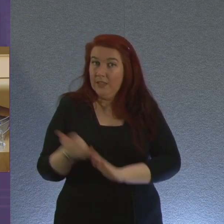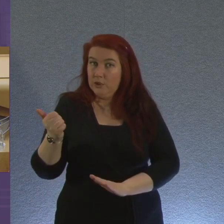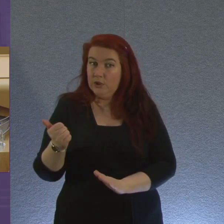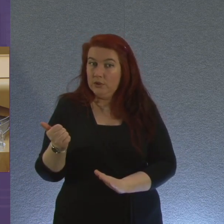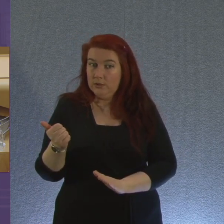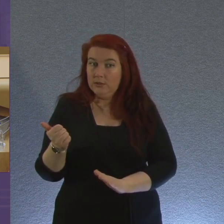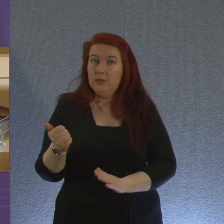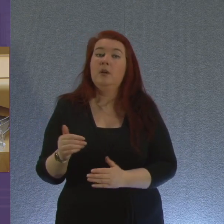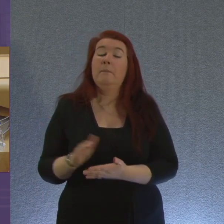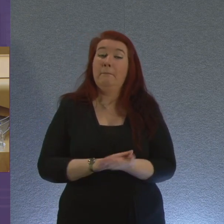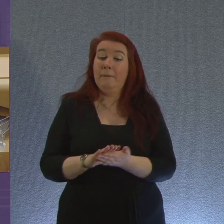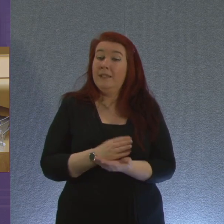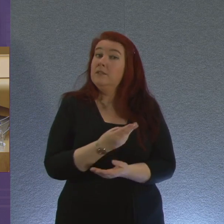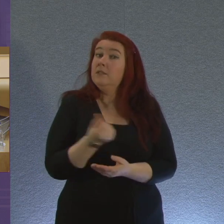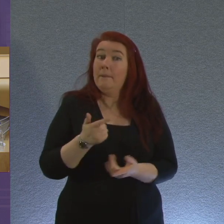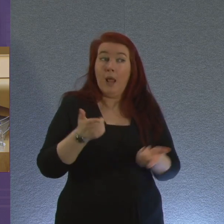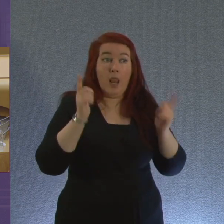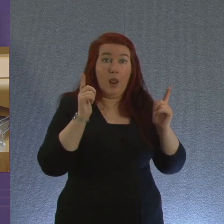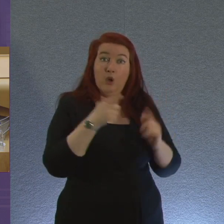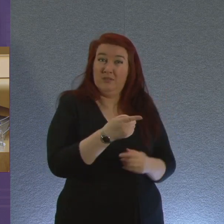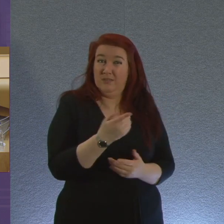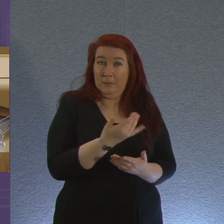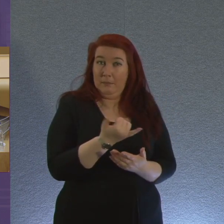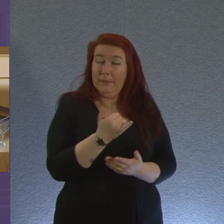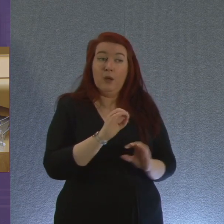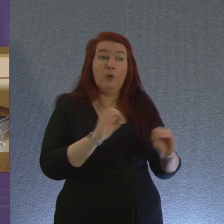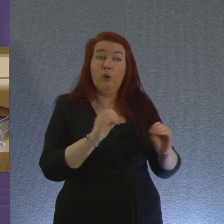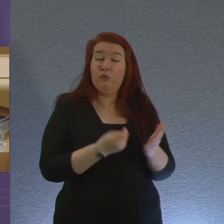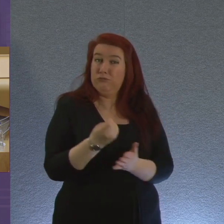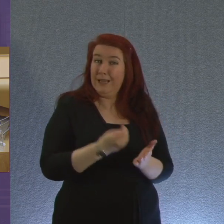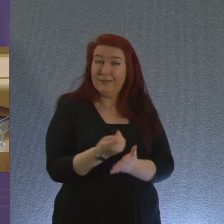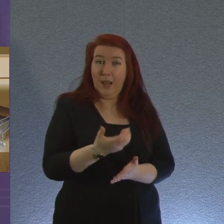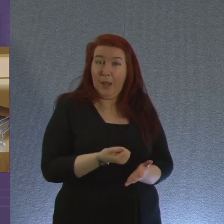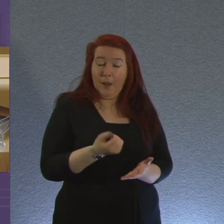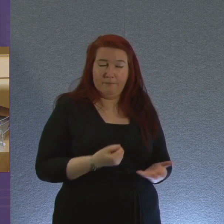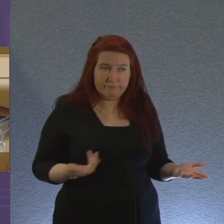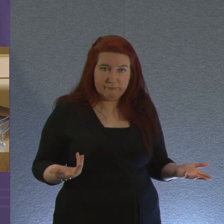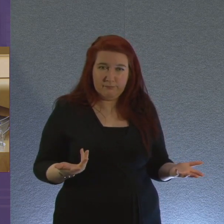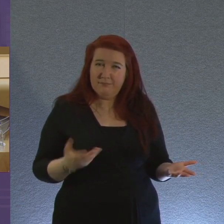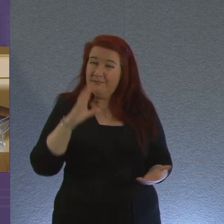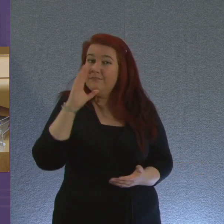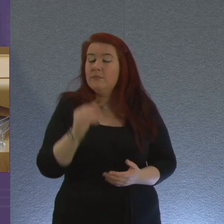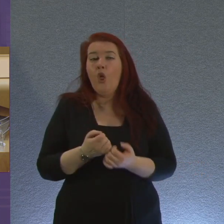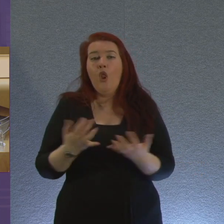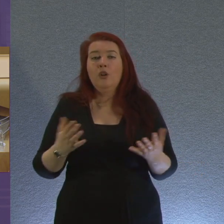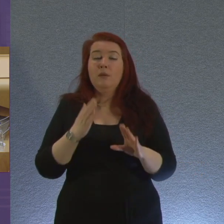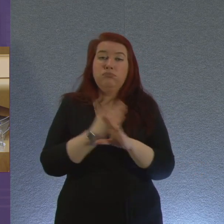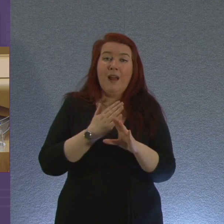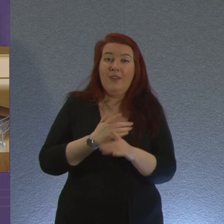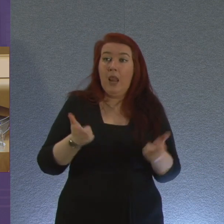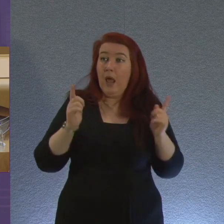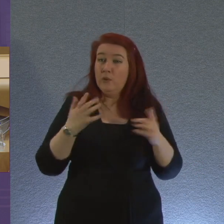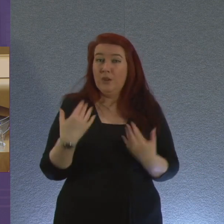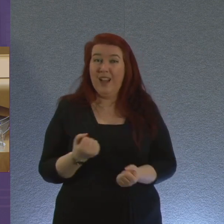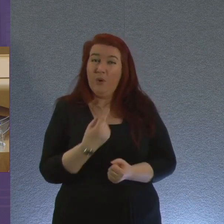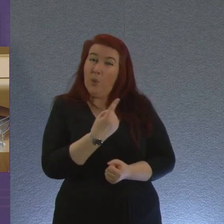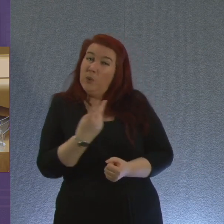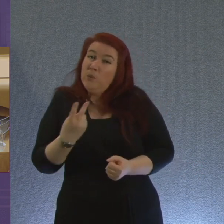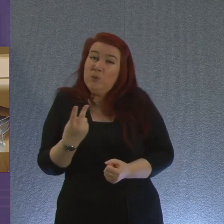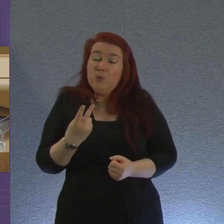income for some landlords for over a year. Many private landlords are retired. Many have 1 or 2 properties, not